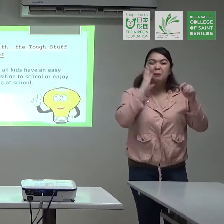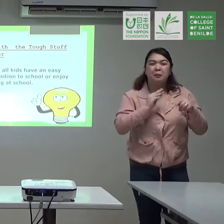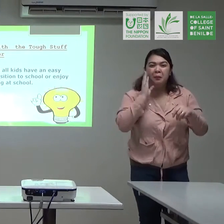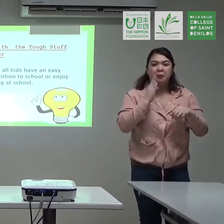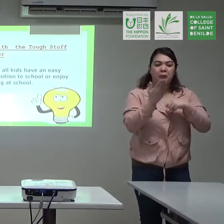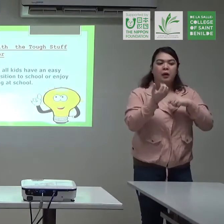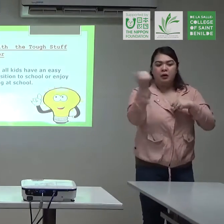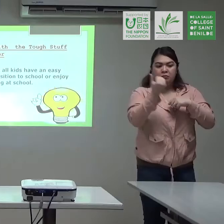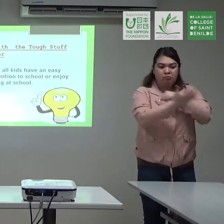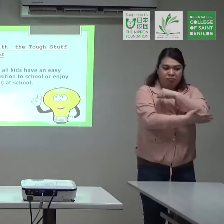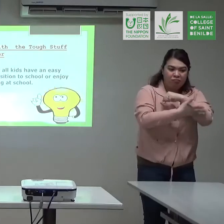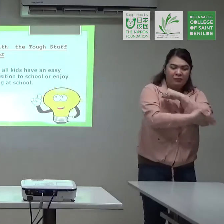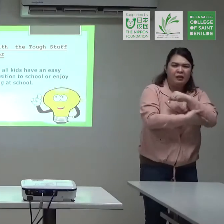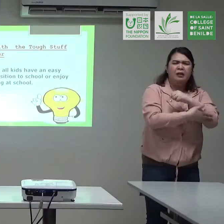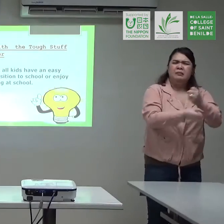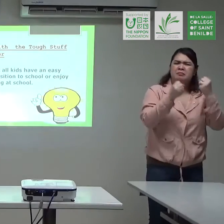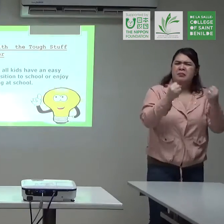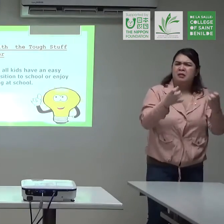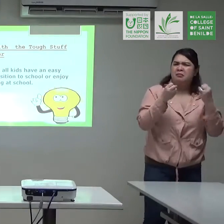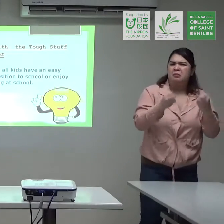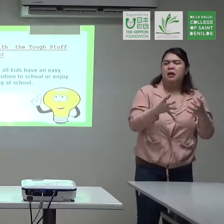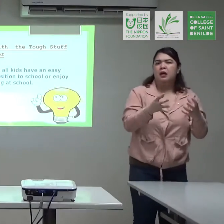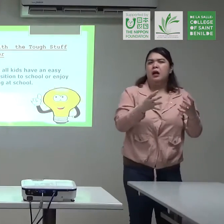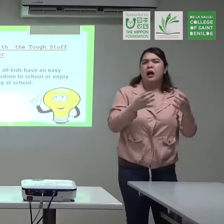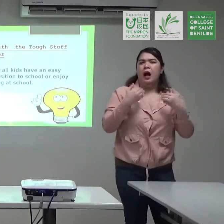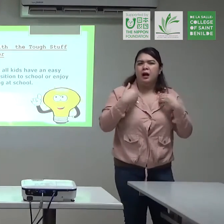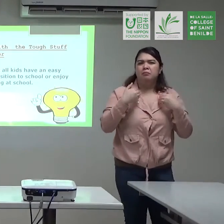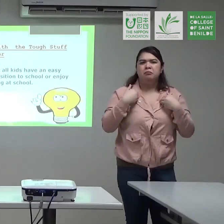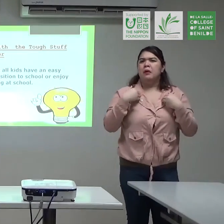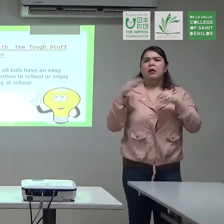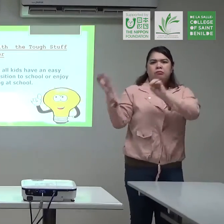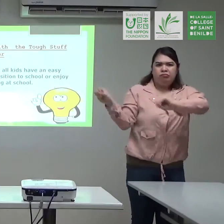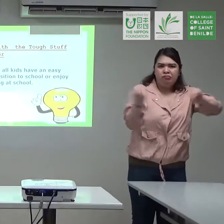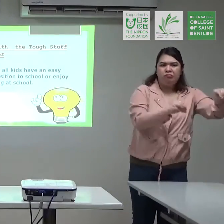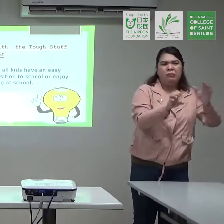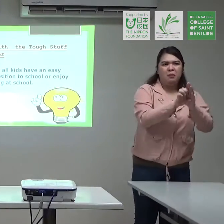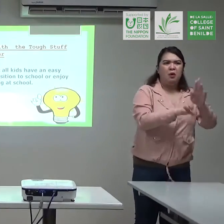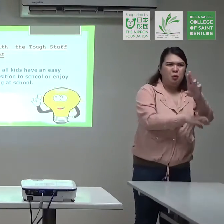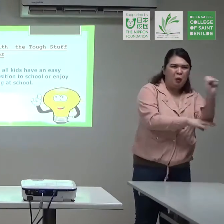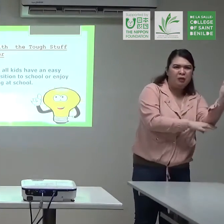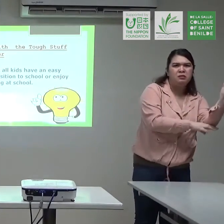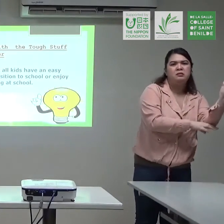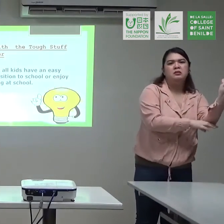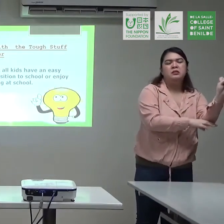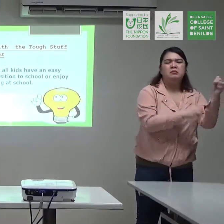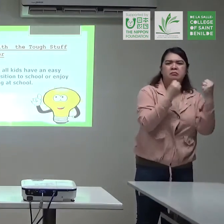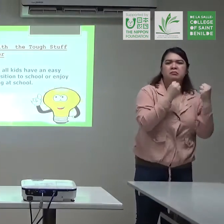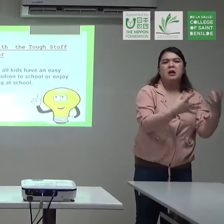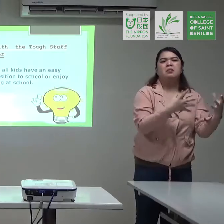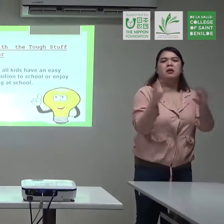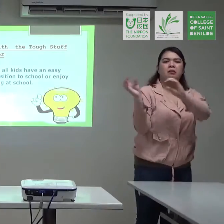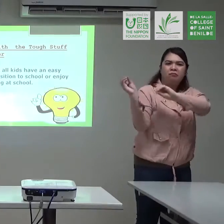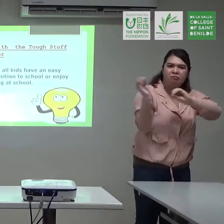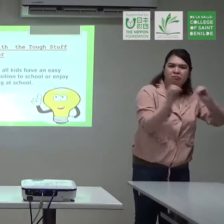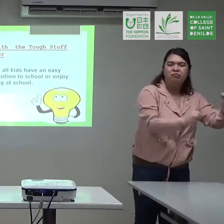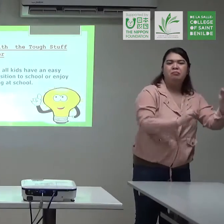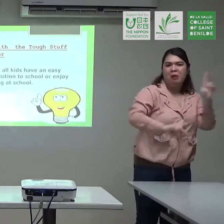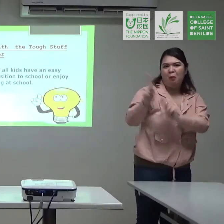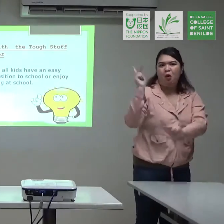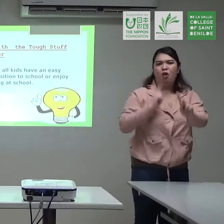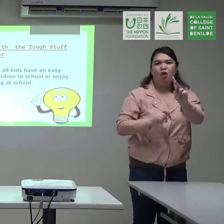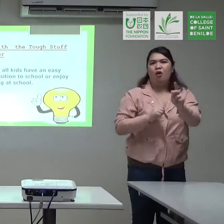countries with so many expats, maraming mga migrants, like America or China,